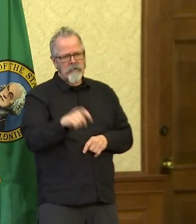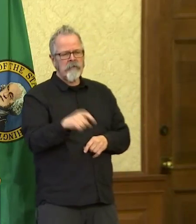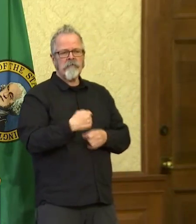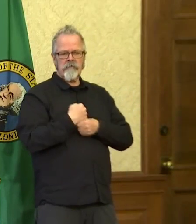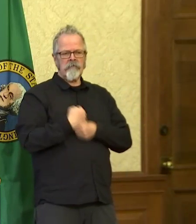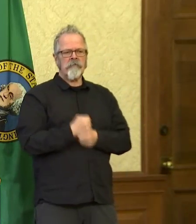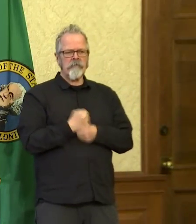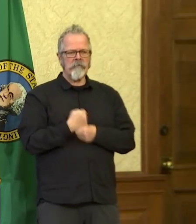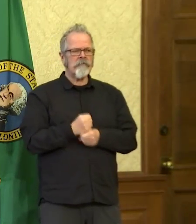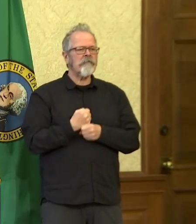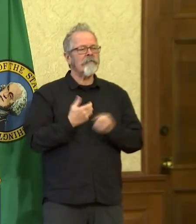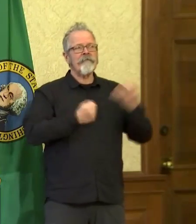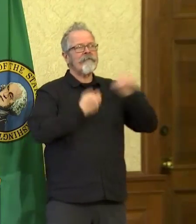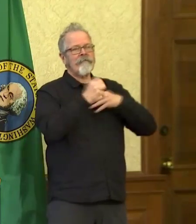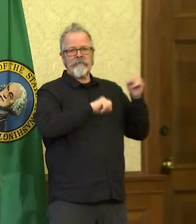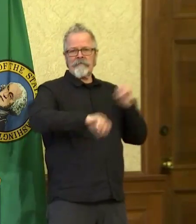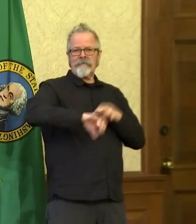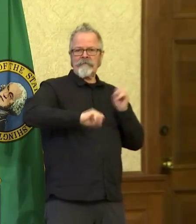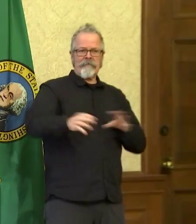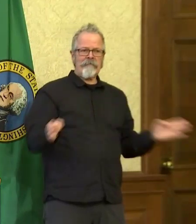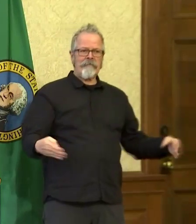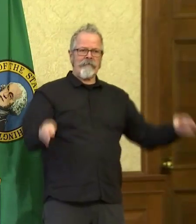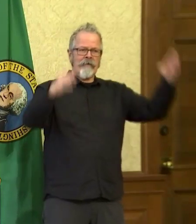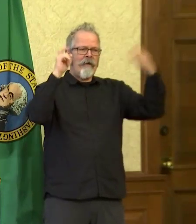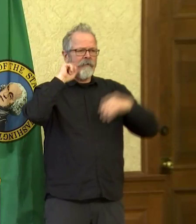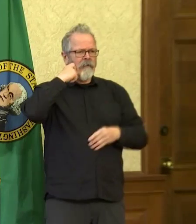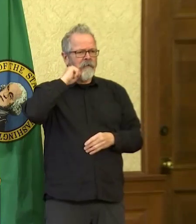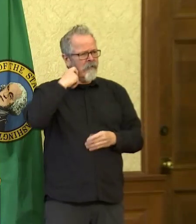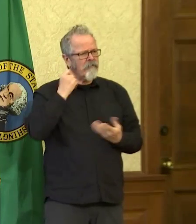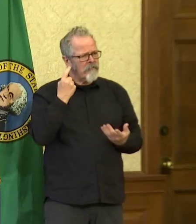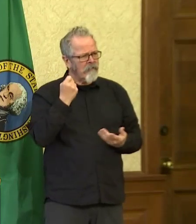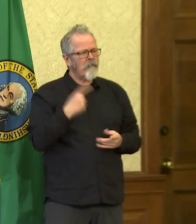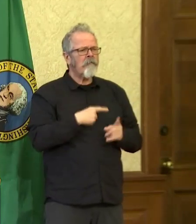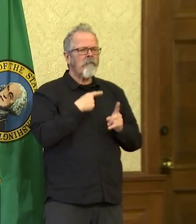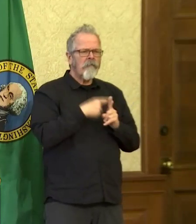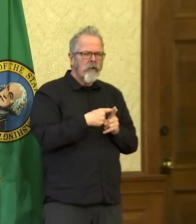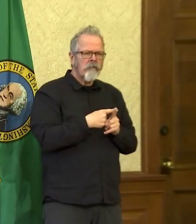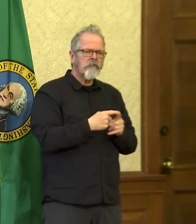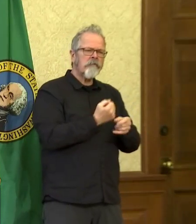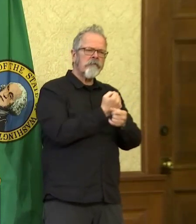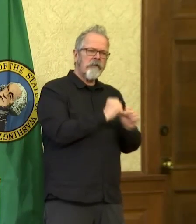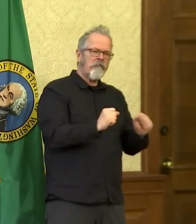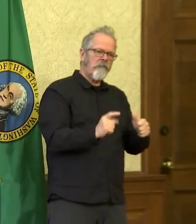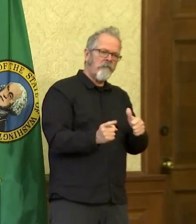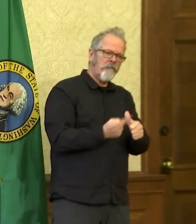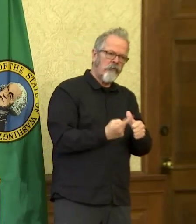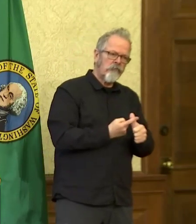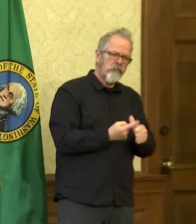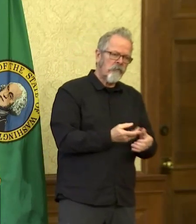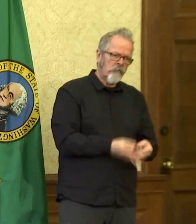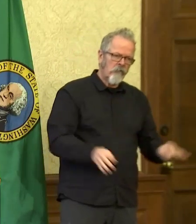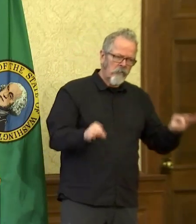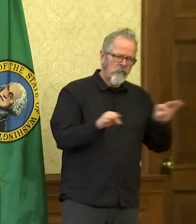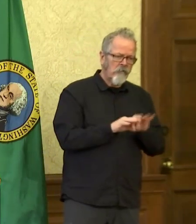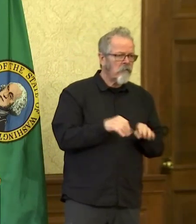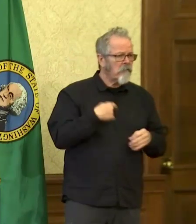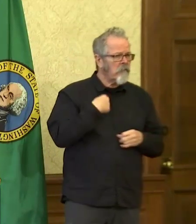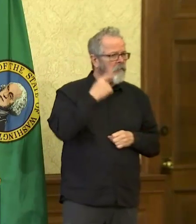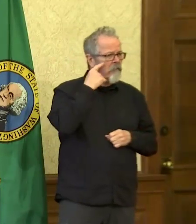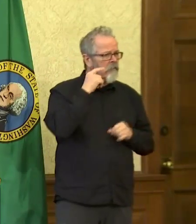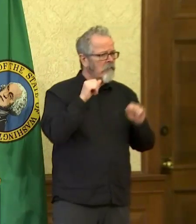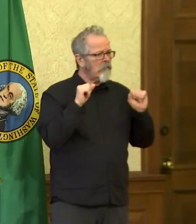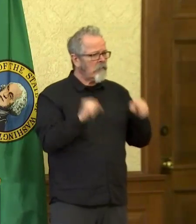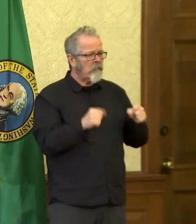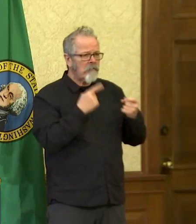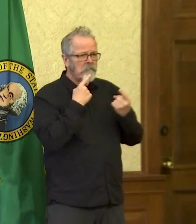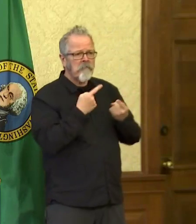be as successful in that industry as we have in construction. It's very important to all of us. Now, your question about